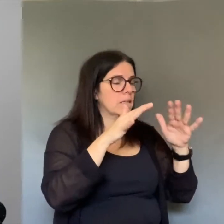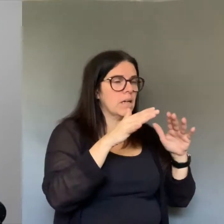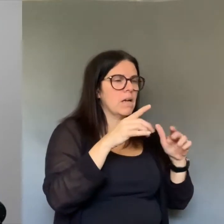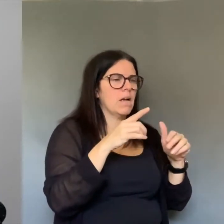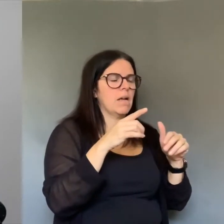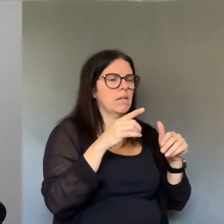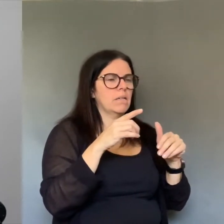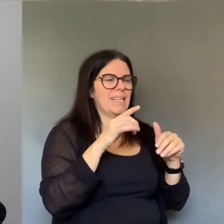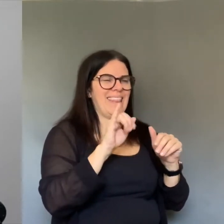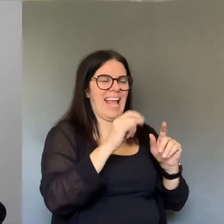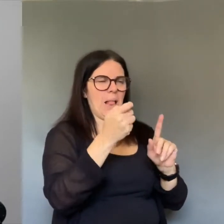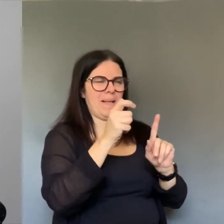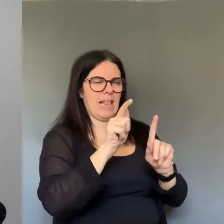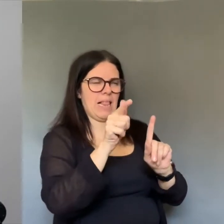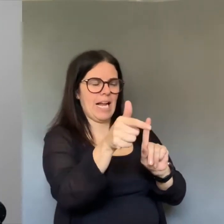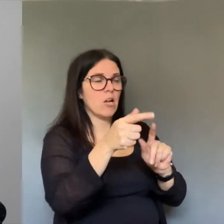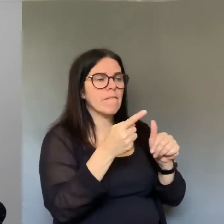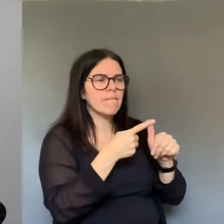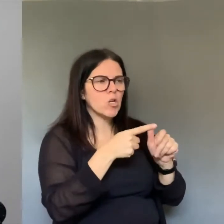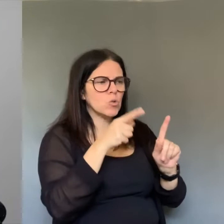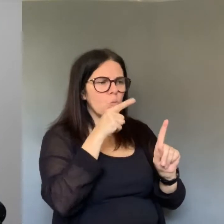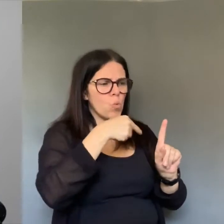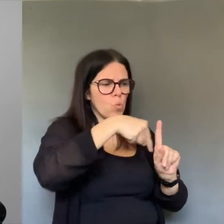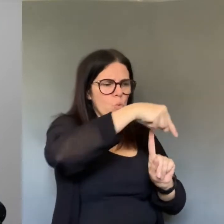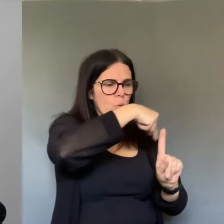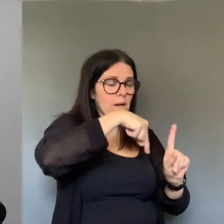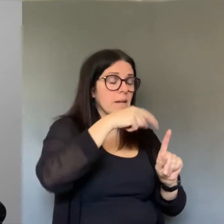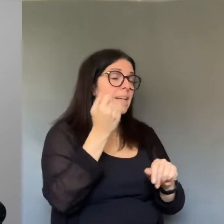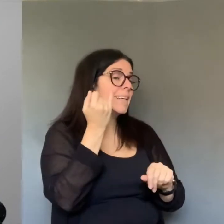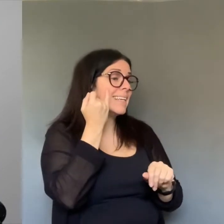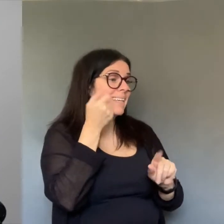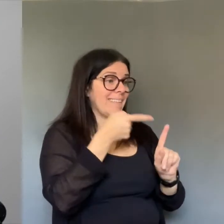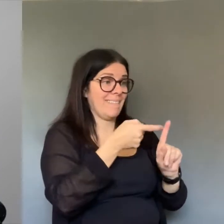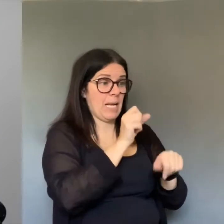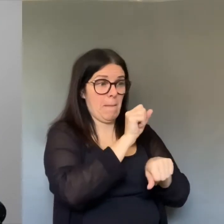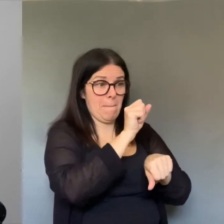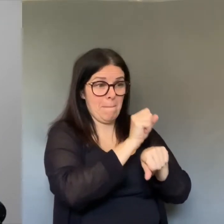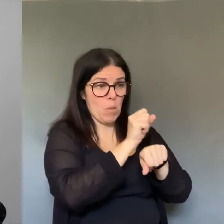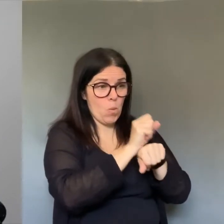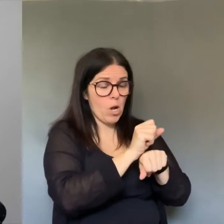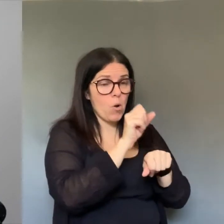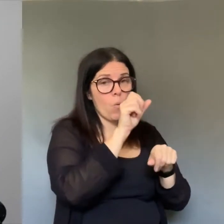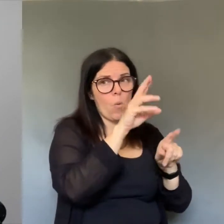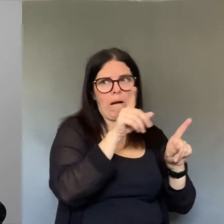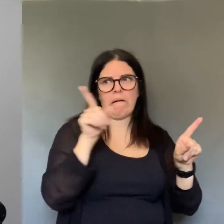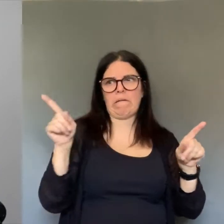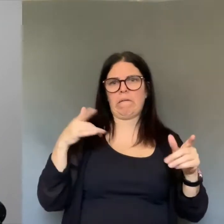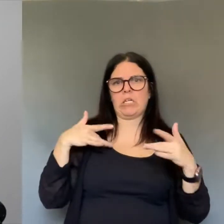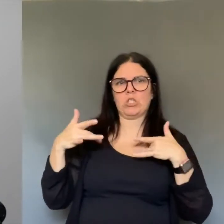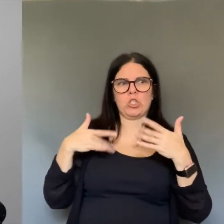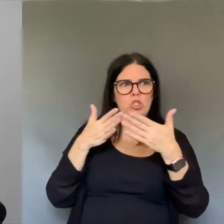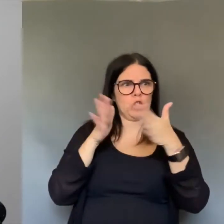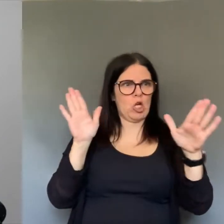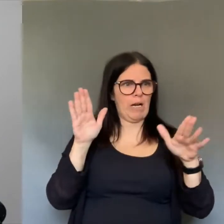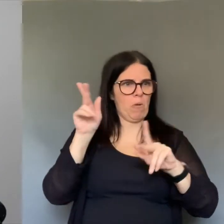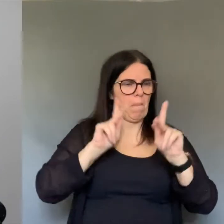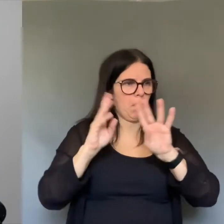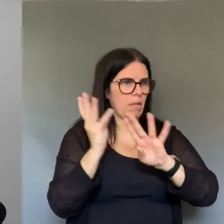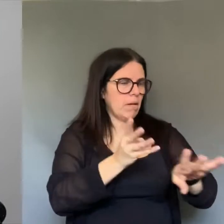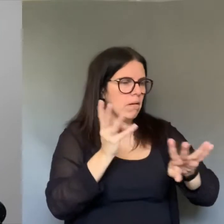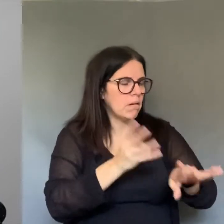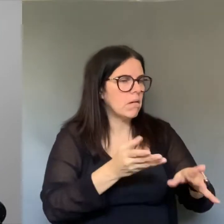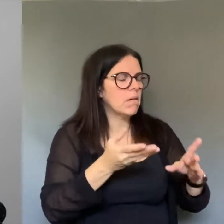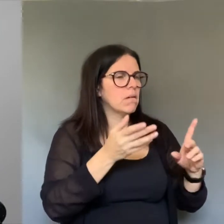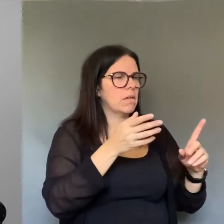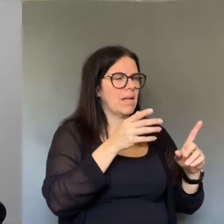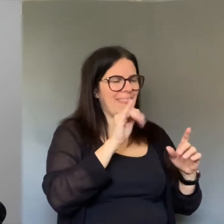And I guess facility or not facility, it's that issue comes in later, as long as we have first identified the close